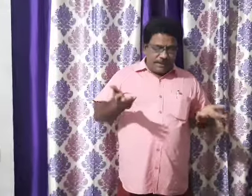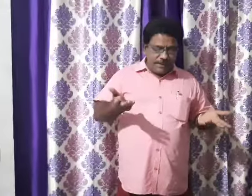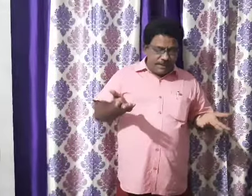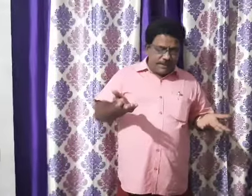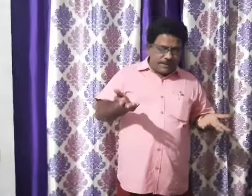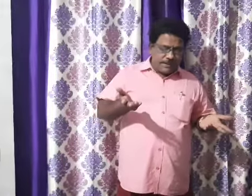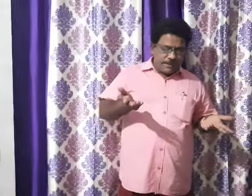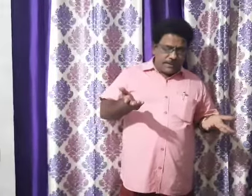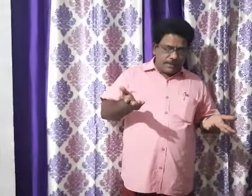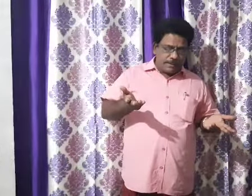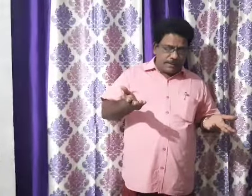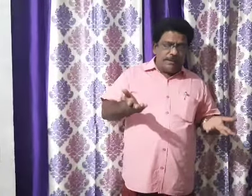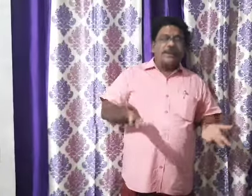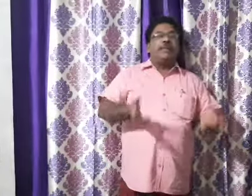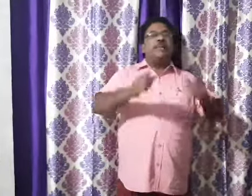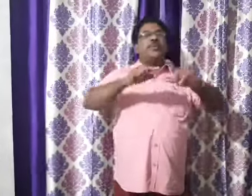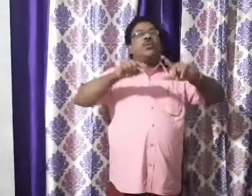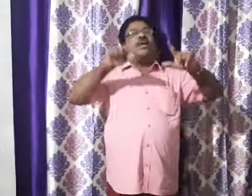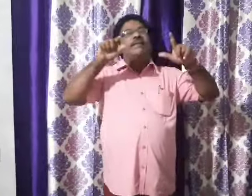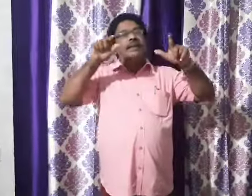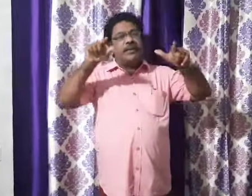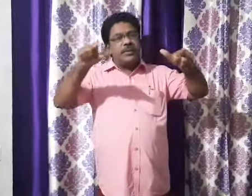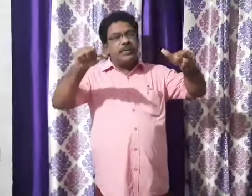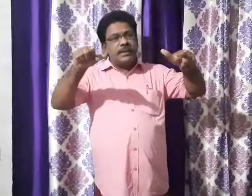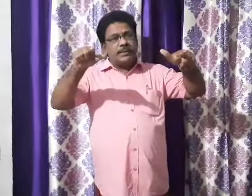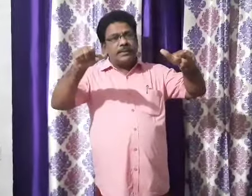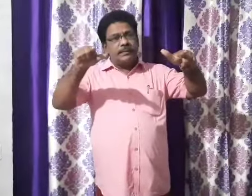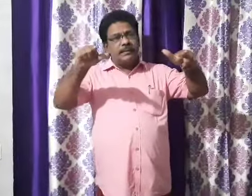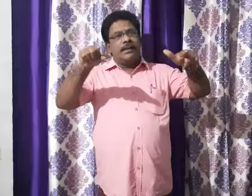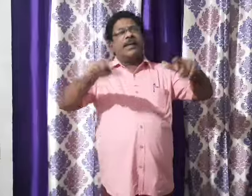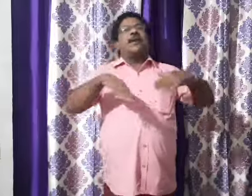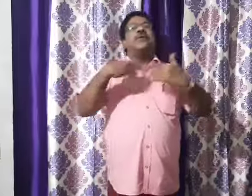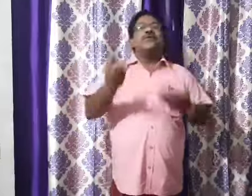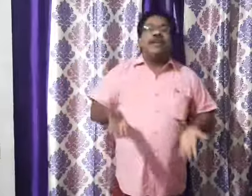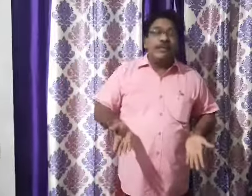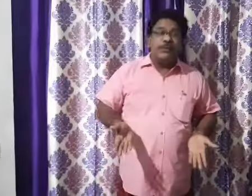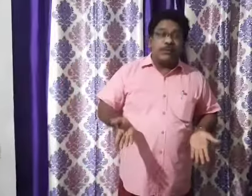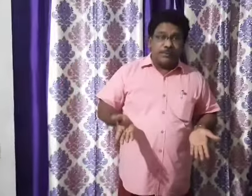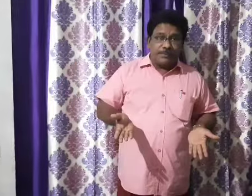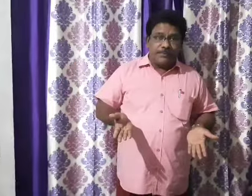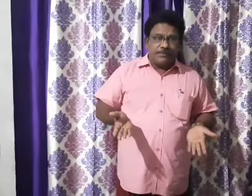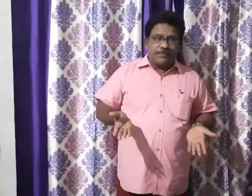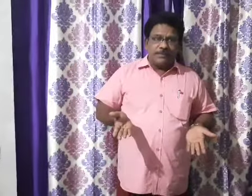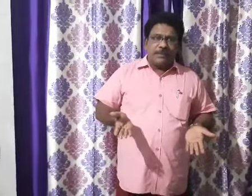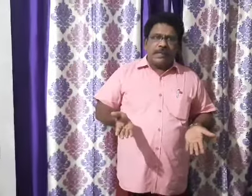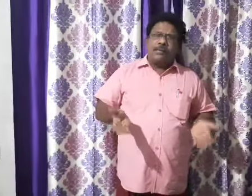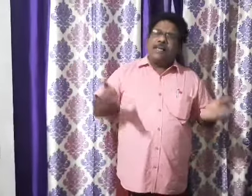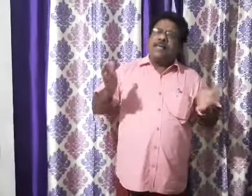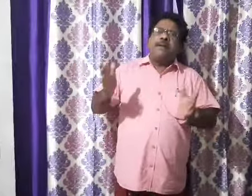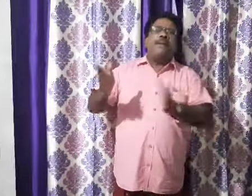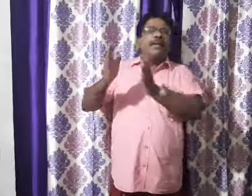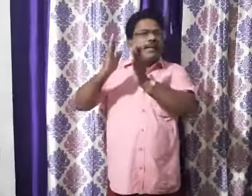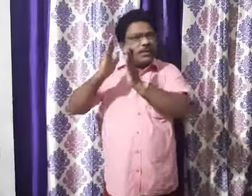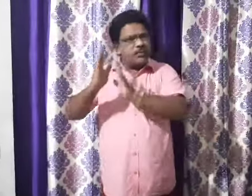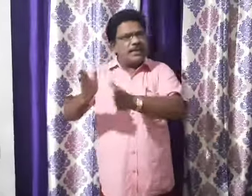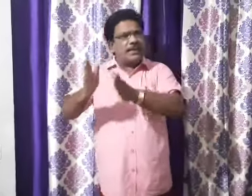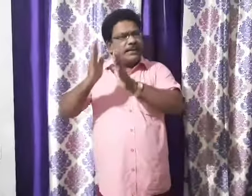which the people who are willing to work cannot find a job. Actually, people are ready to work at